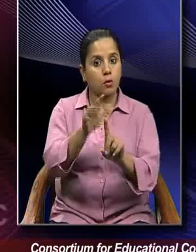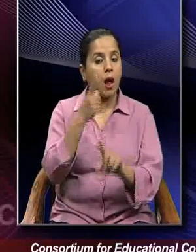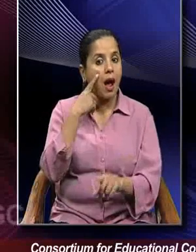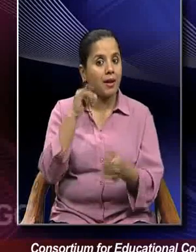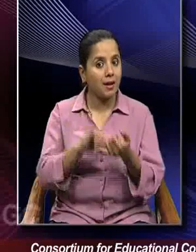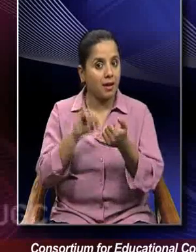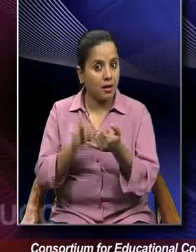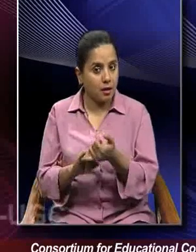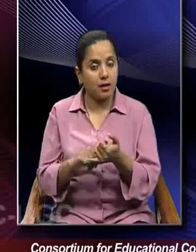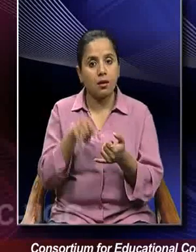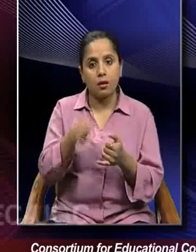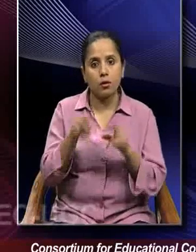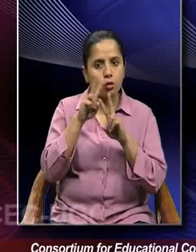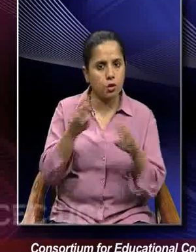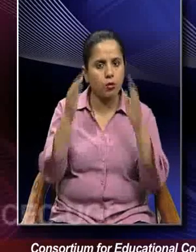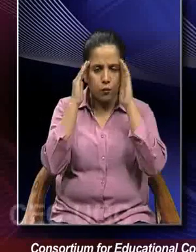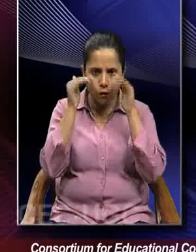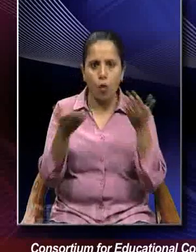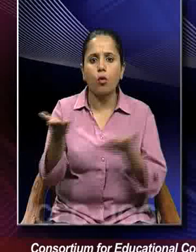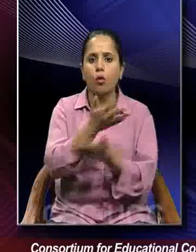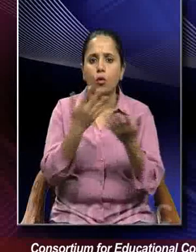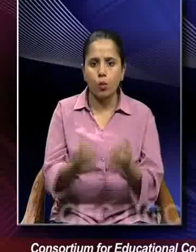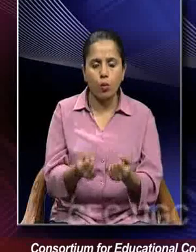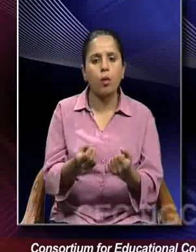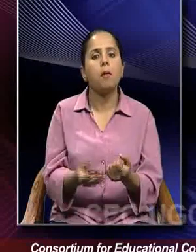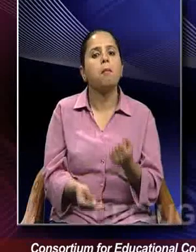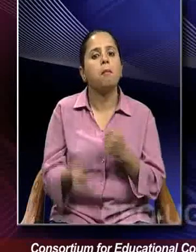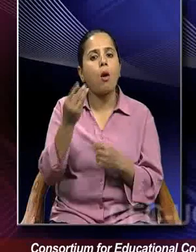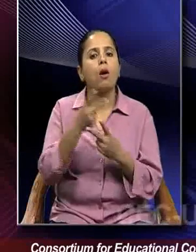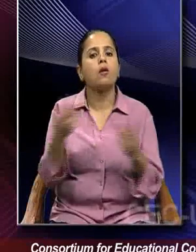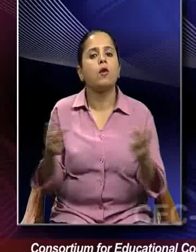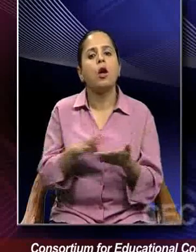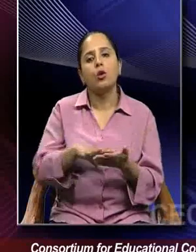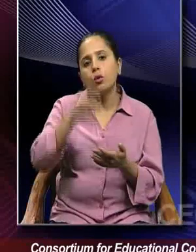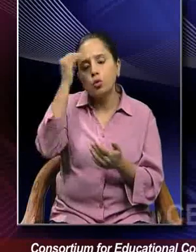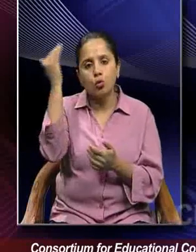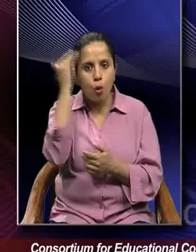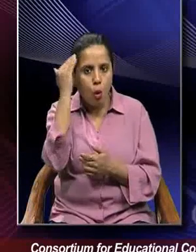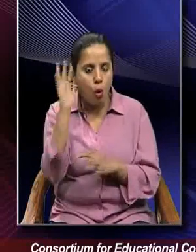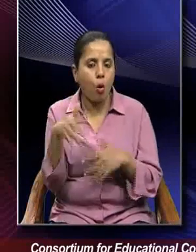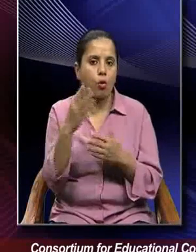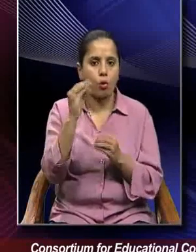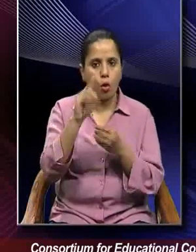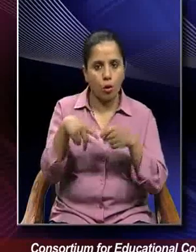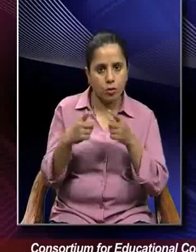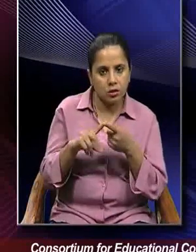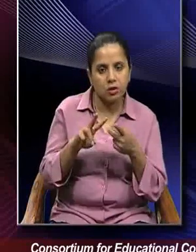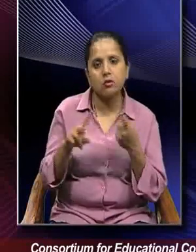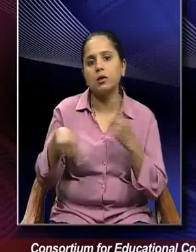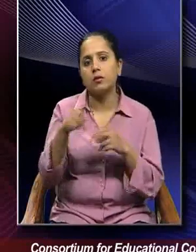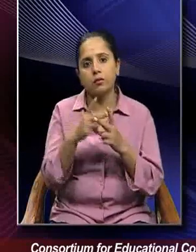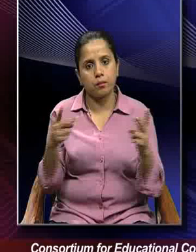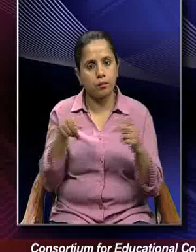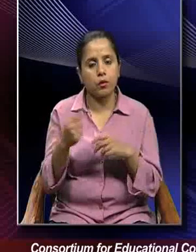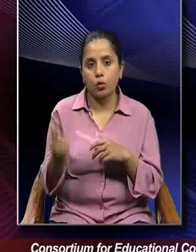ISS leads researcher to focus on gaining subjective knowledge rather than objective knowledge through approaches